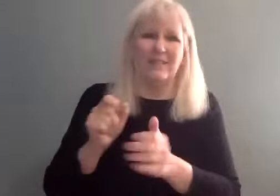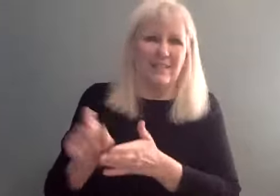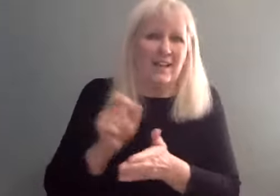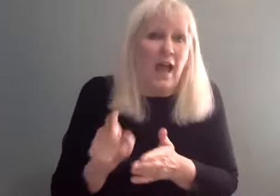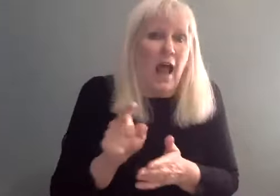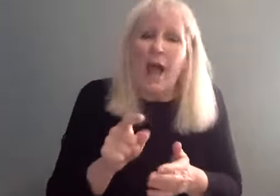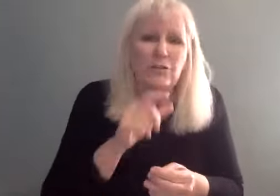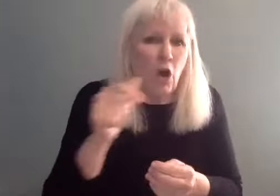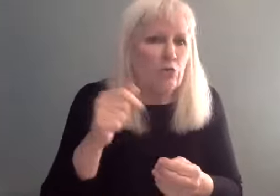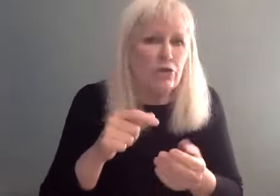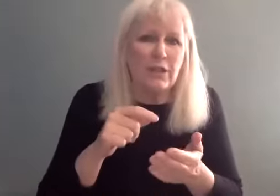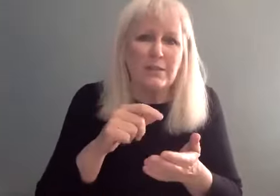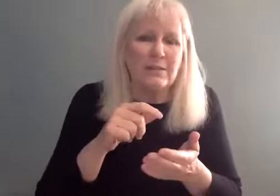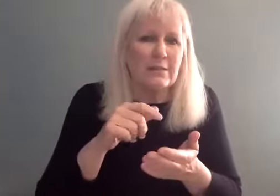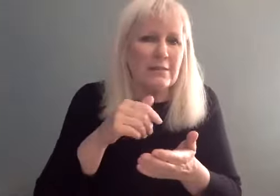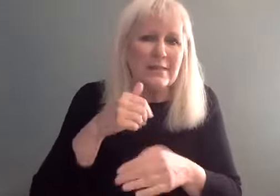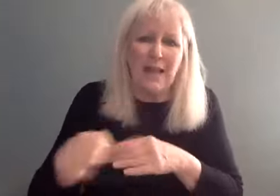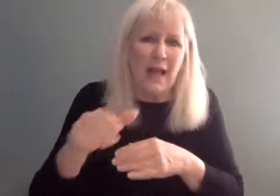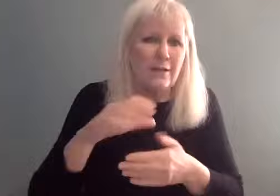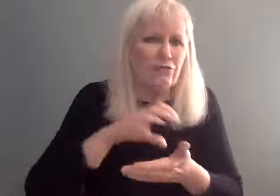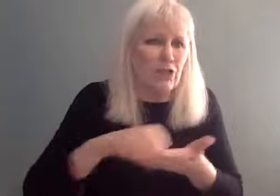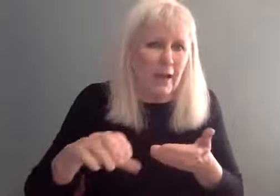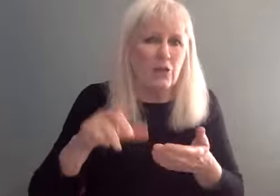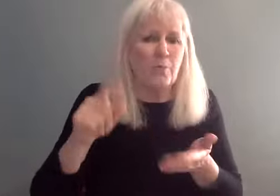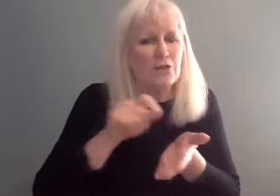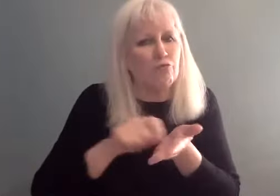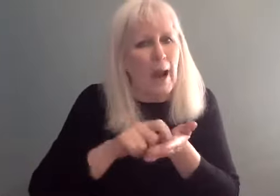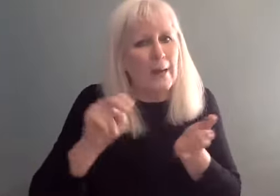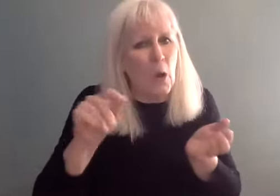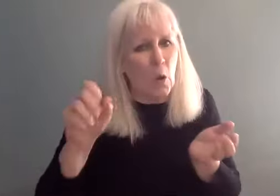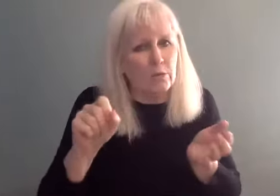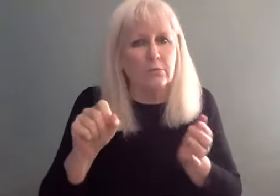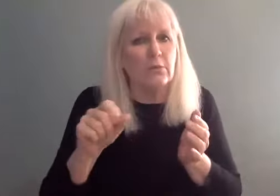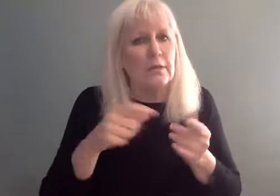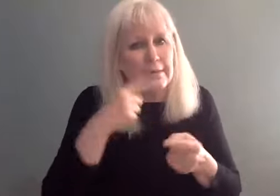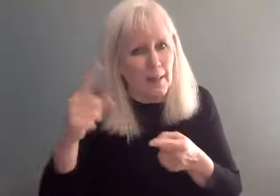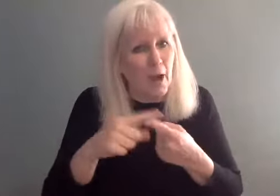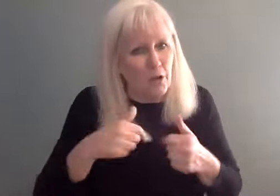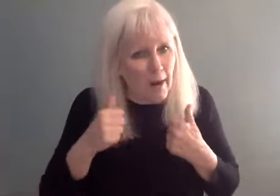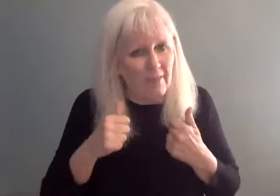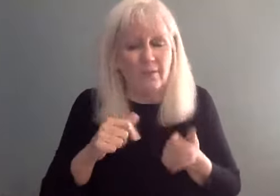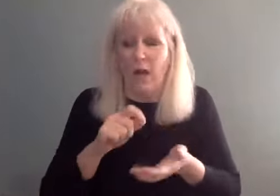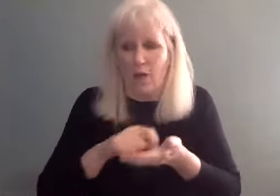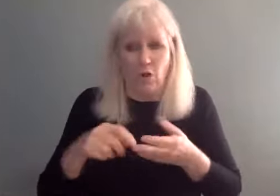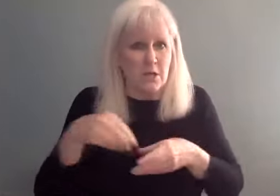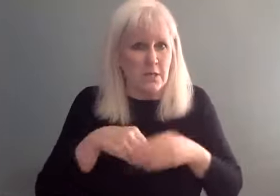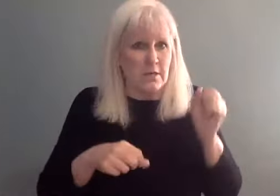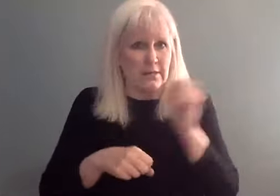send the cold hard cash alone, she said to me. So I had to put a note about my life. And all of this with dad, all of